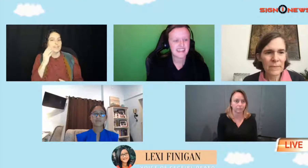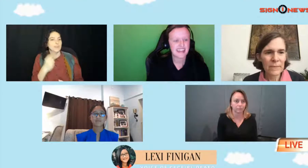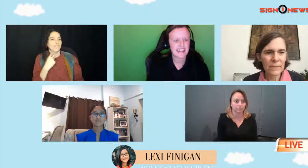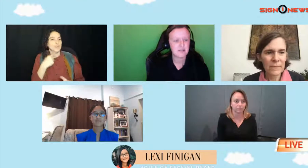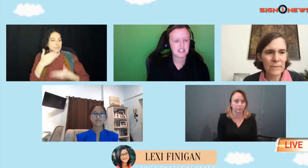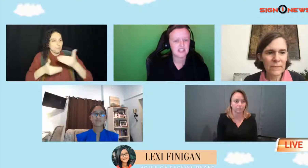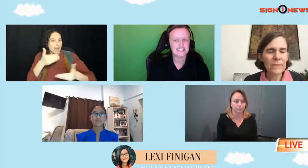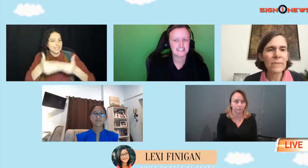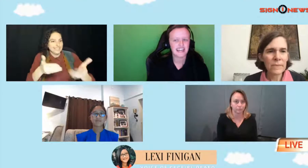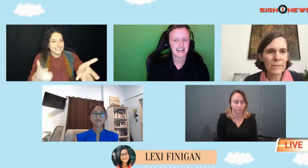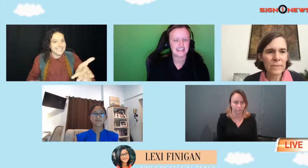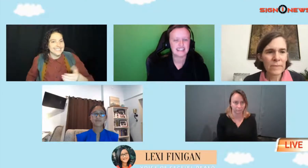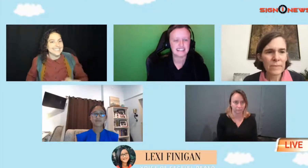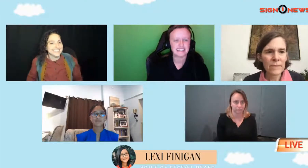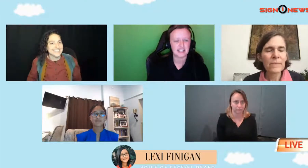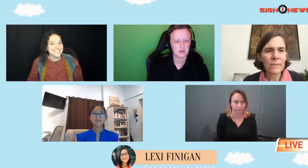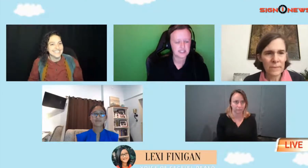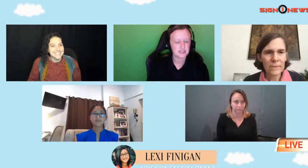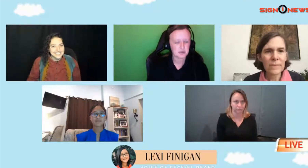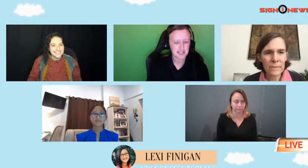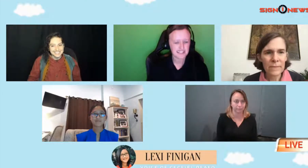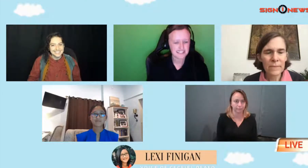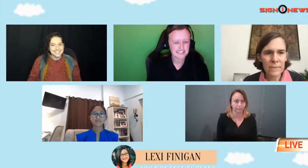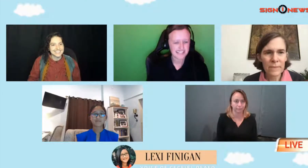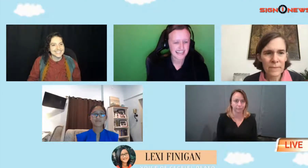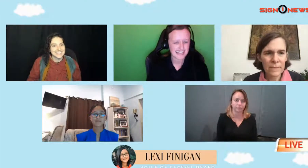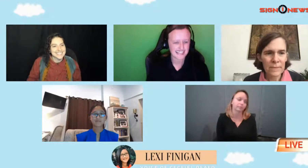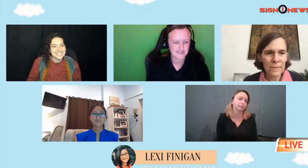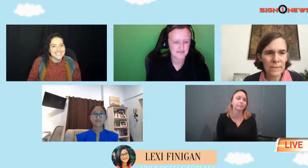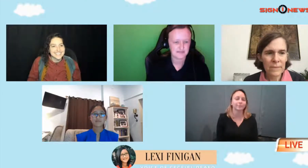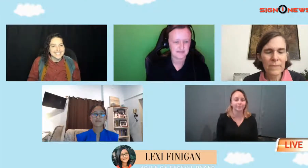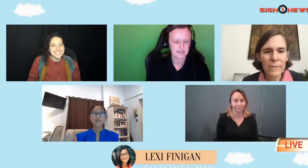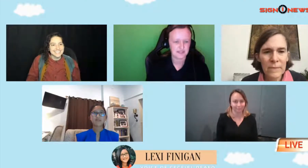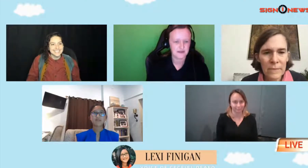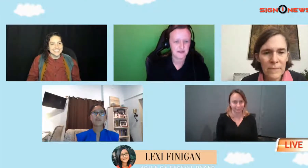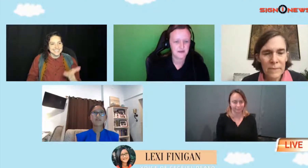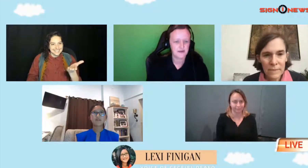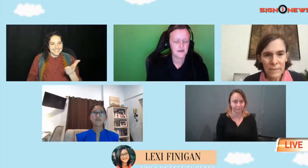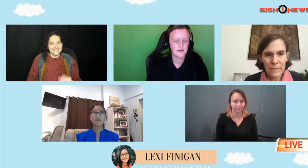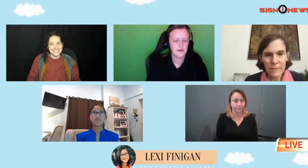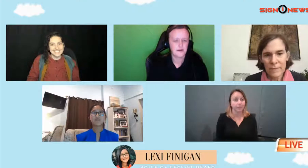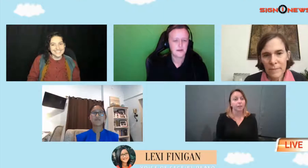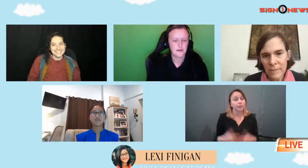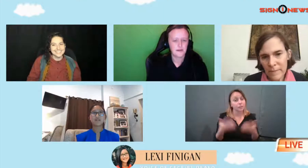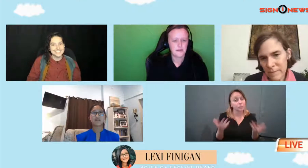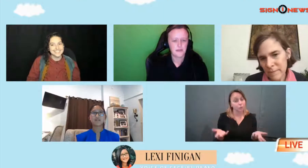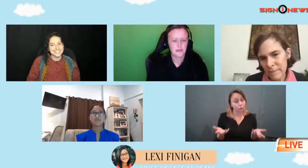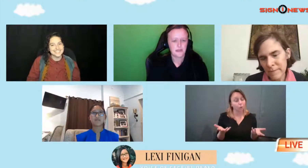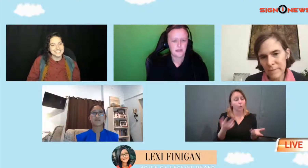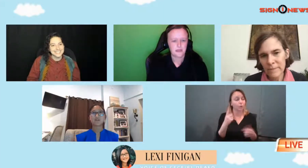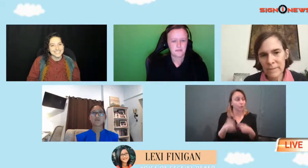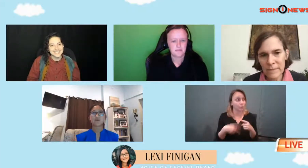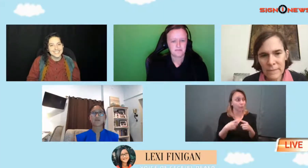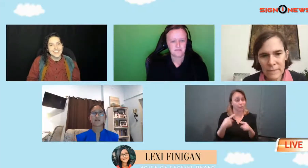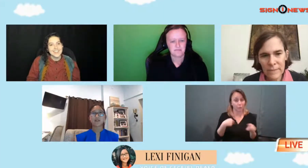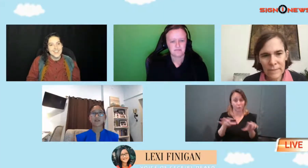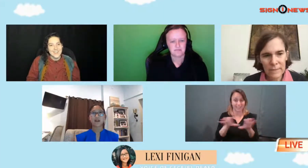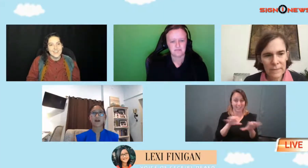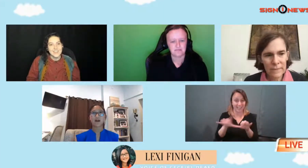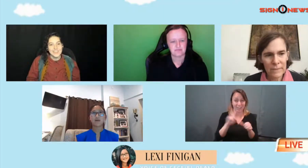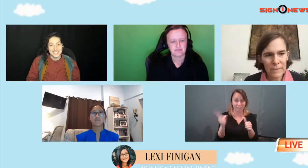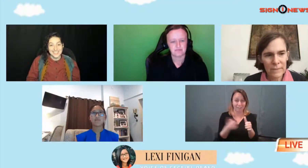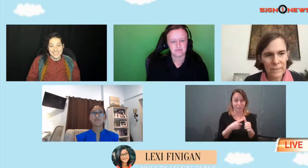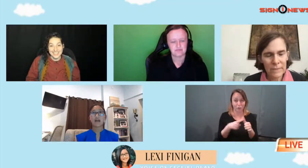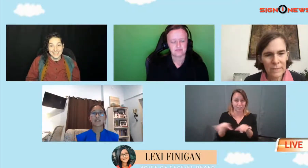the animation is added later? What's the process like? So when we did the first